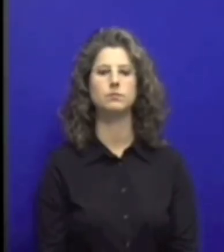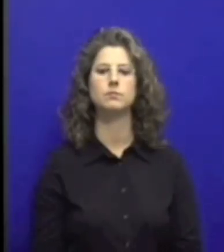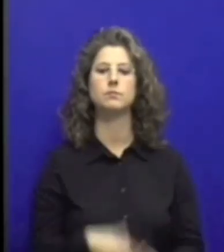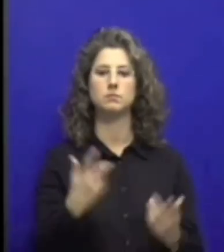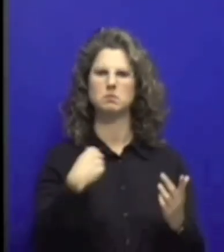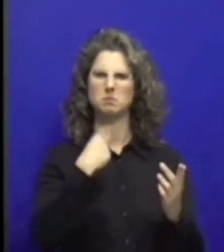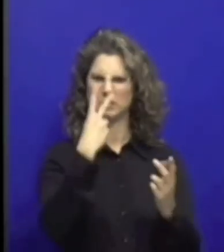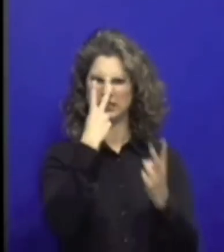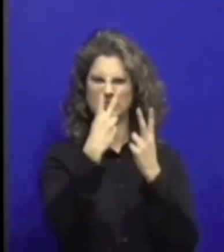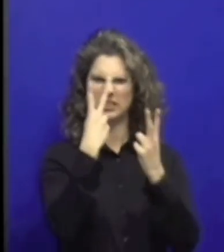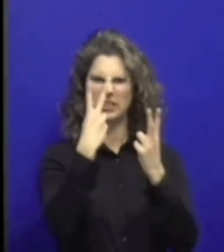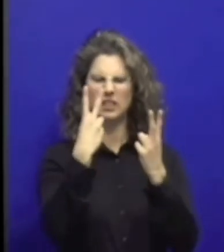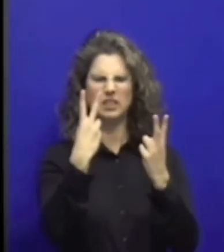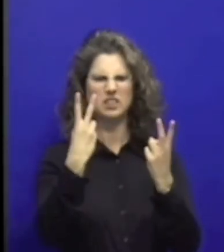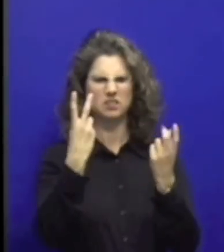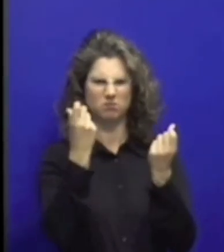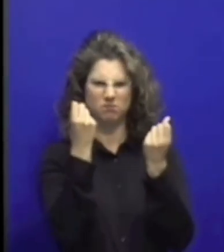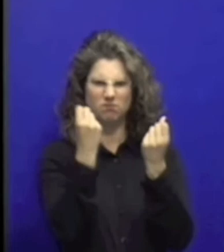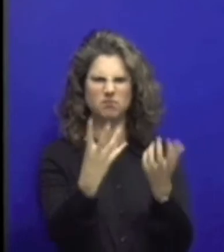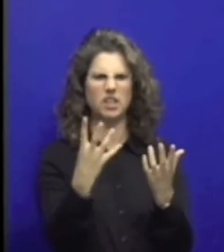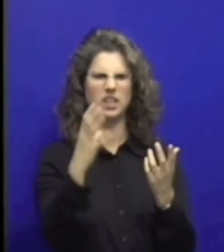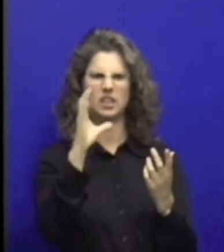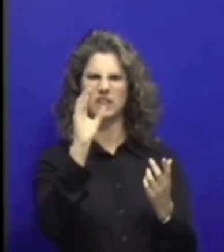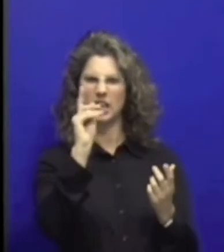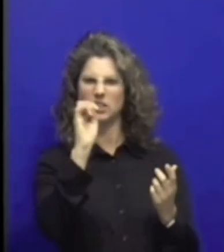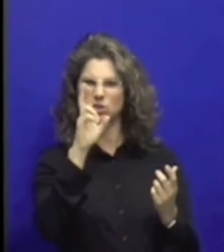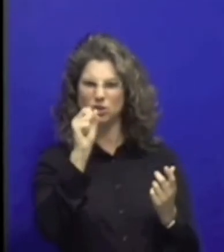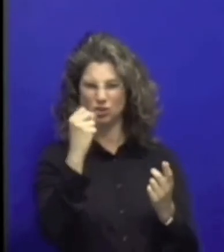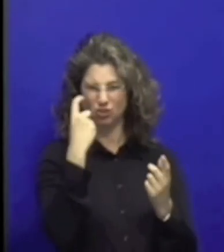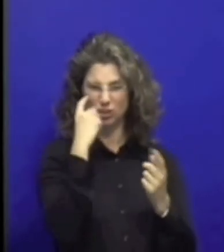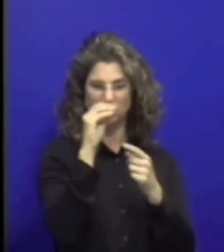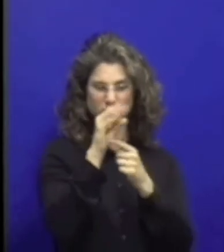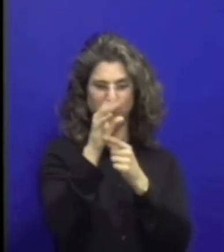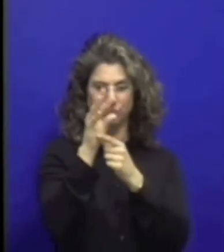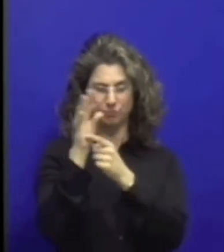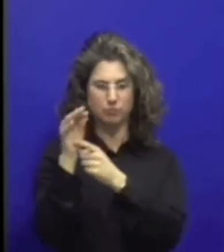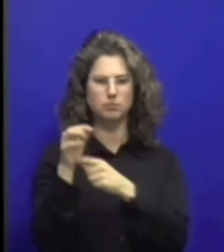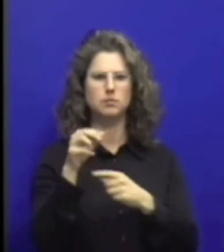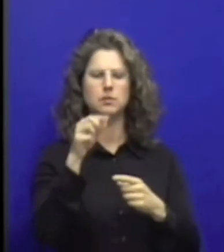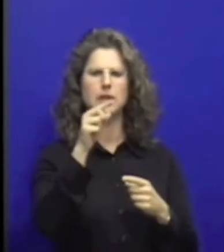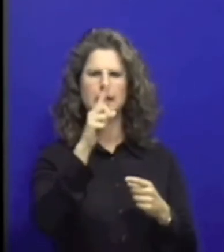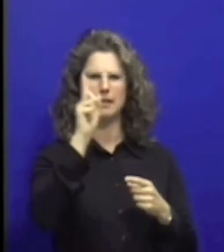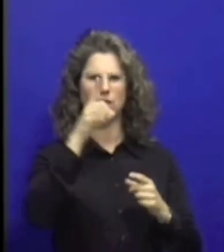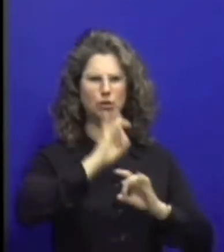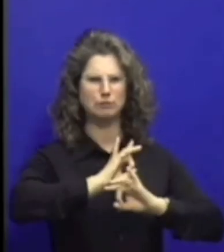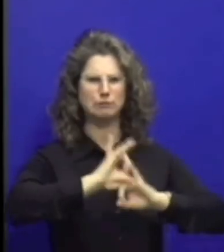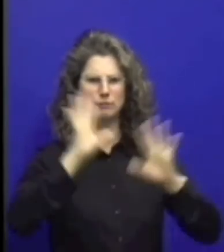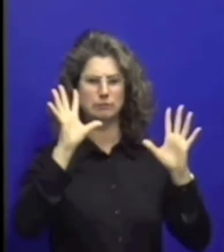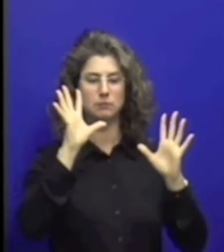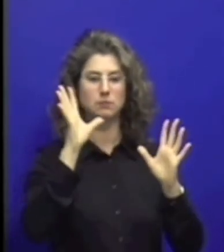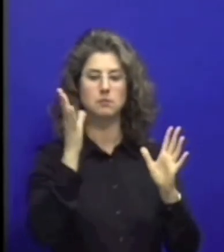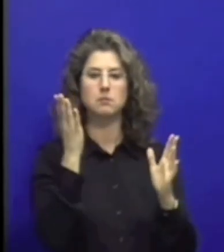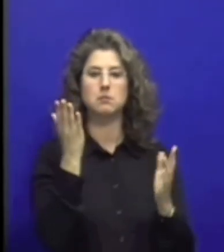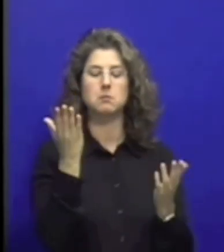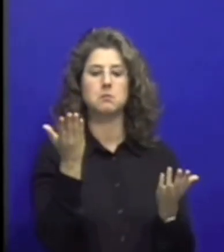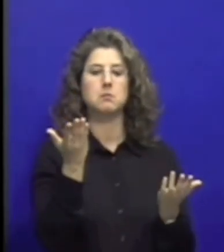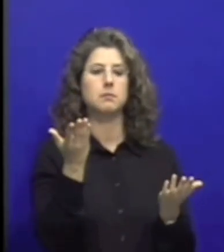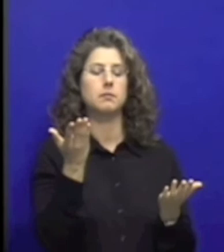So as you can see, many of those cancers, while they looked angry, could be mistaken